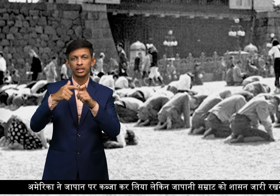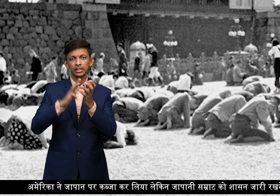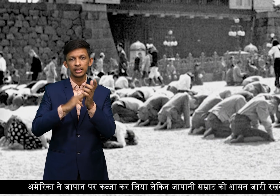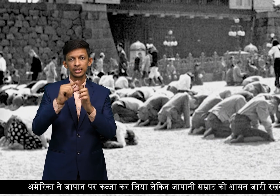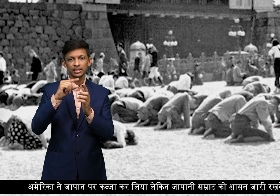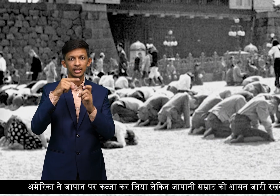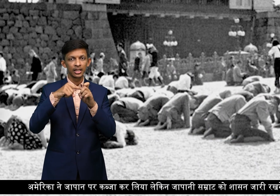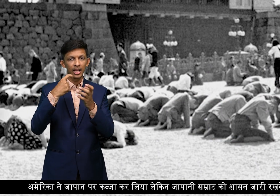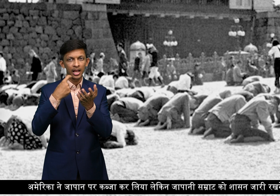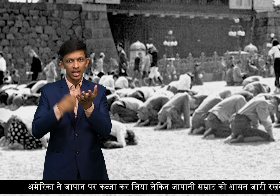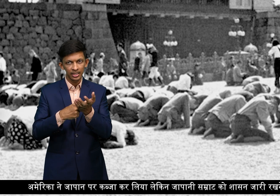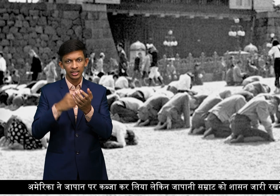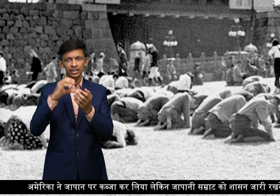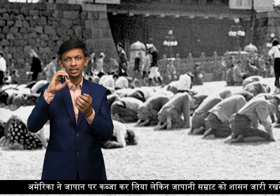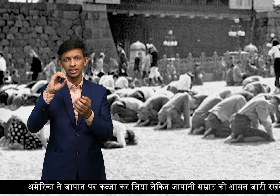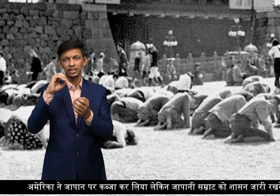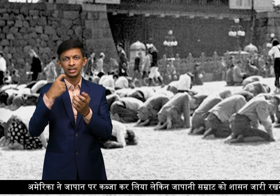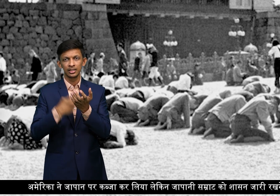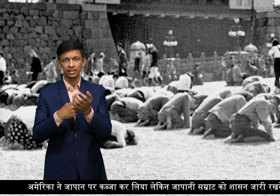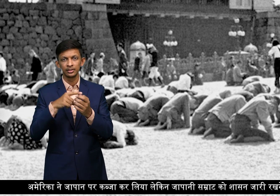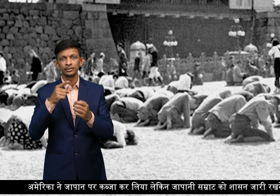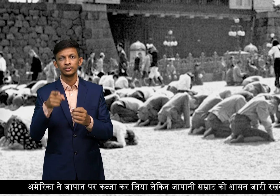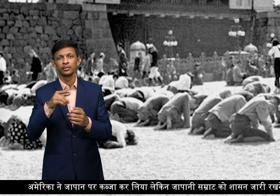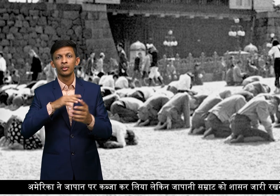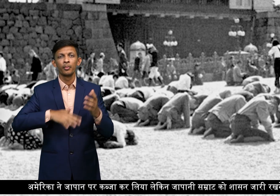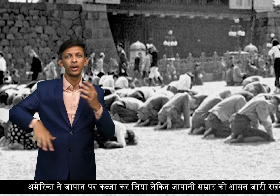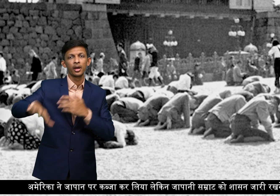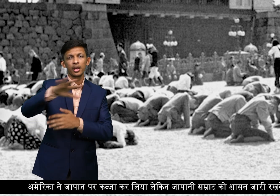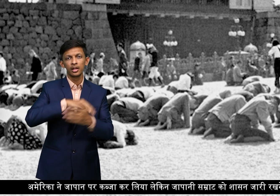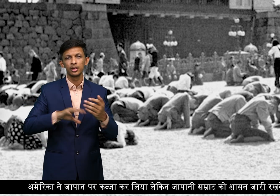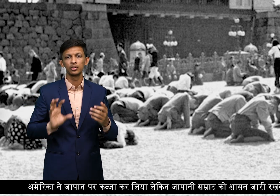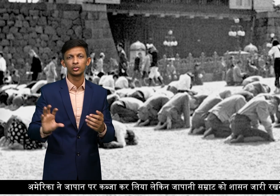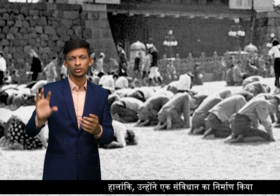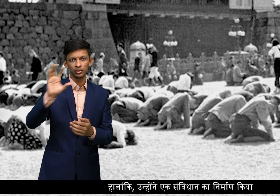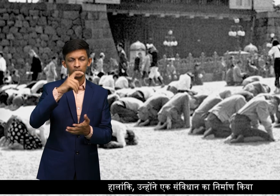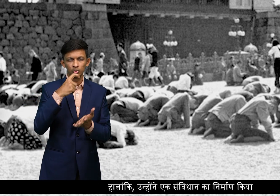emperor to continue to rule.